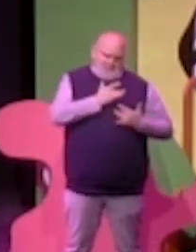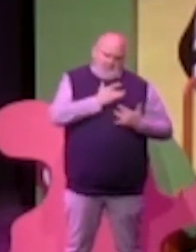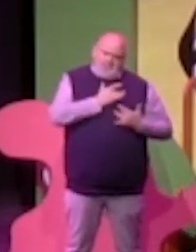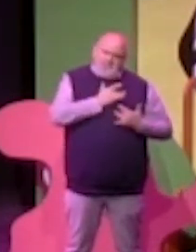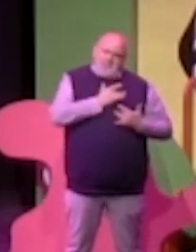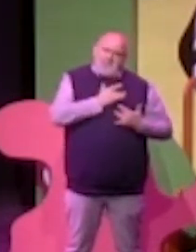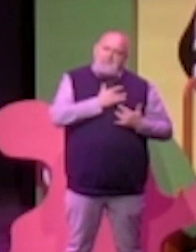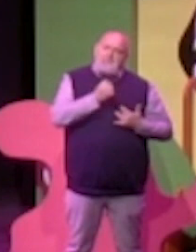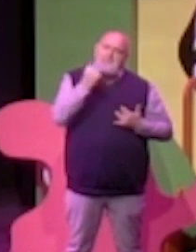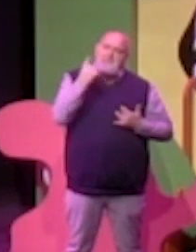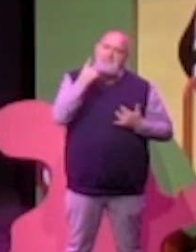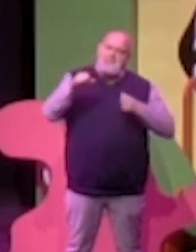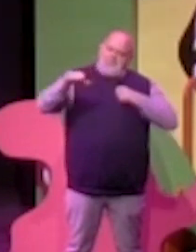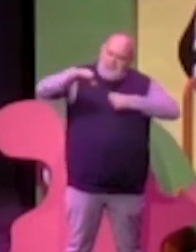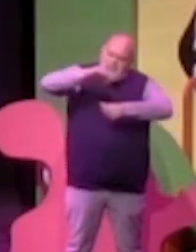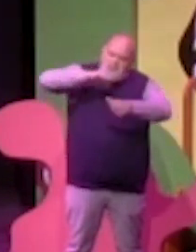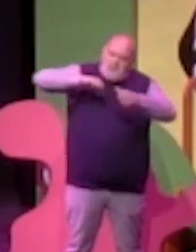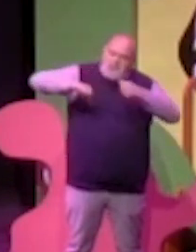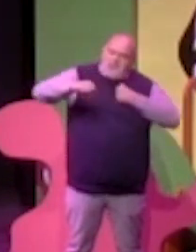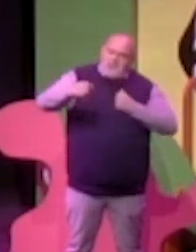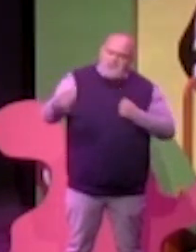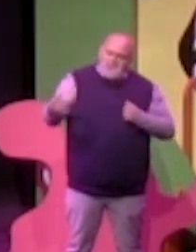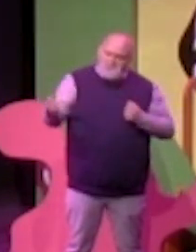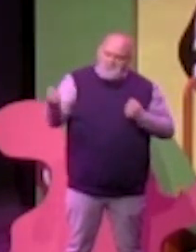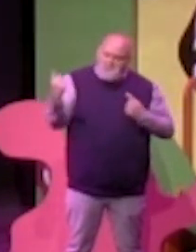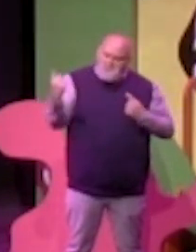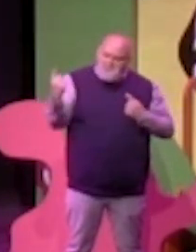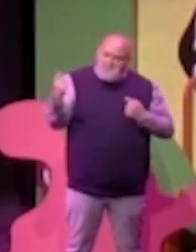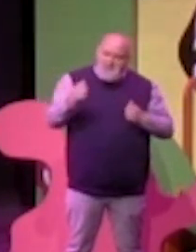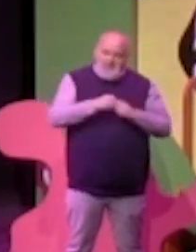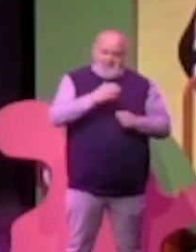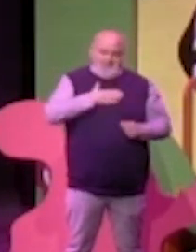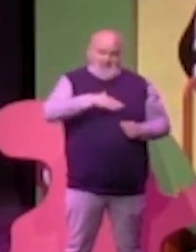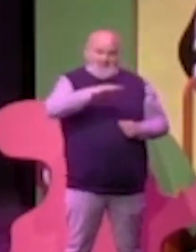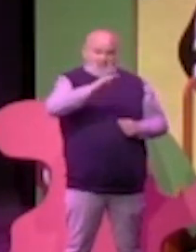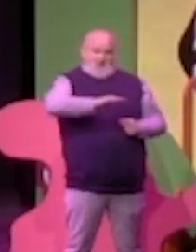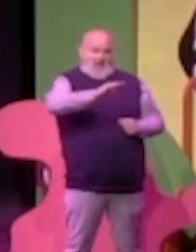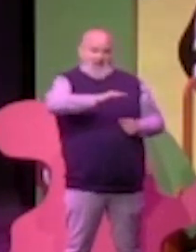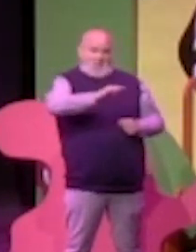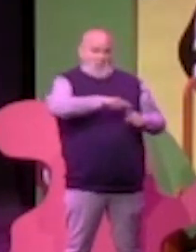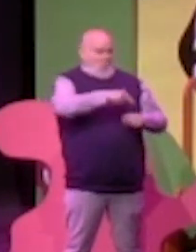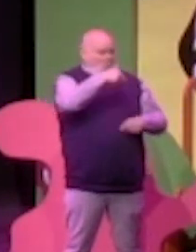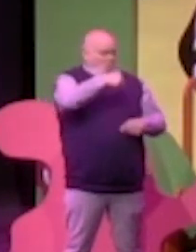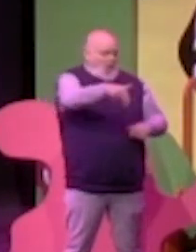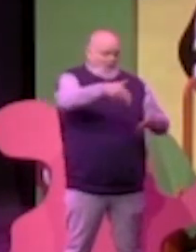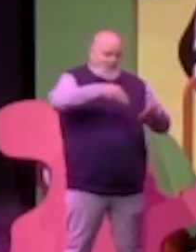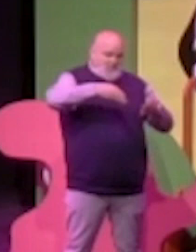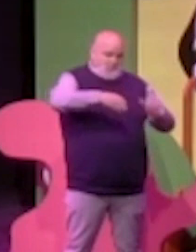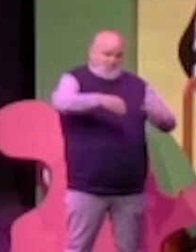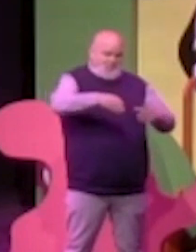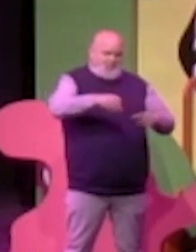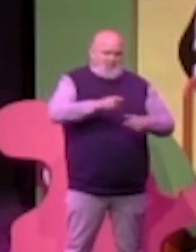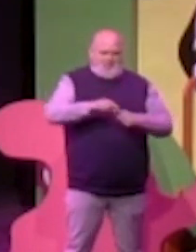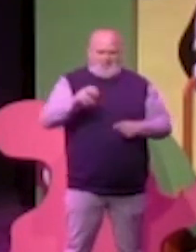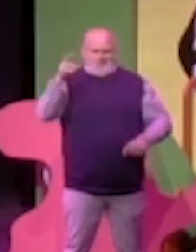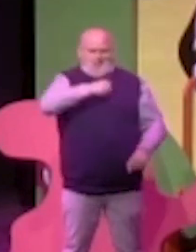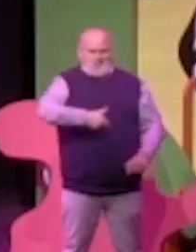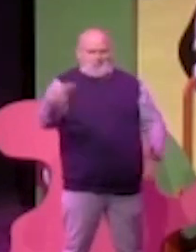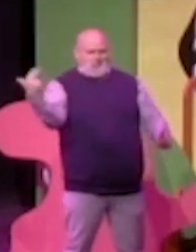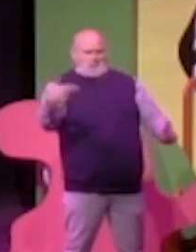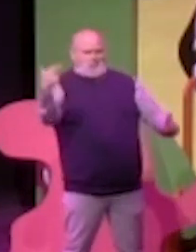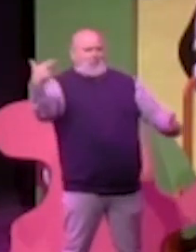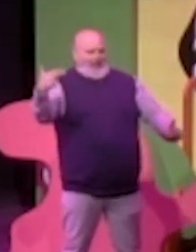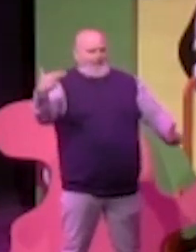that if it's my child walking the street, the assumption won't be immediately to shoot him down. I believe it is an A to B